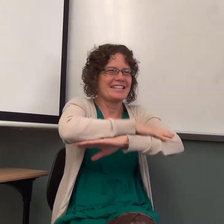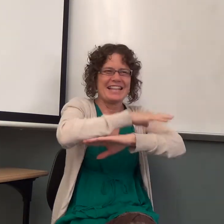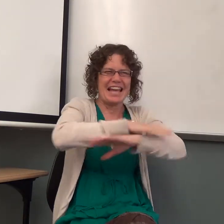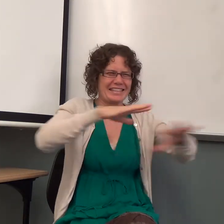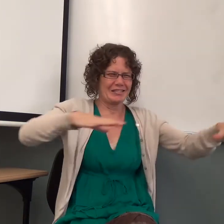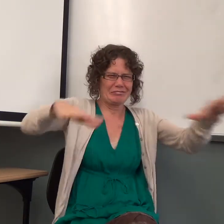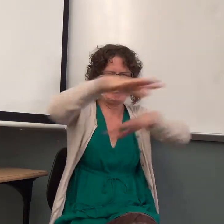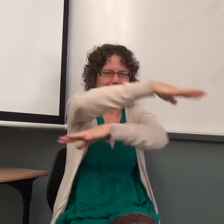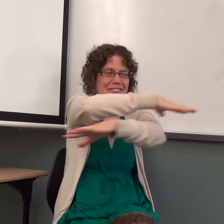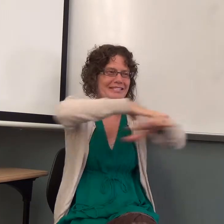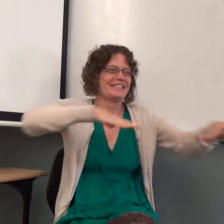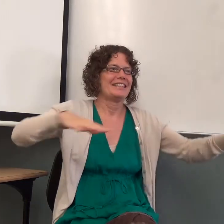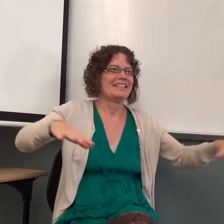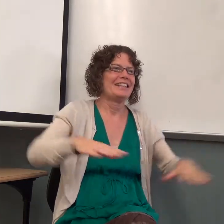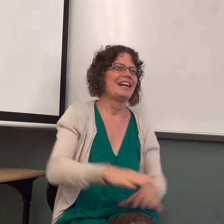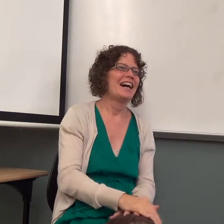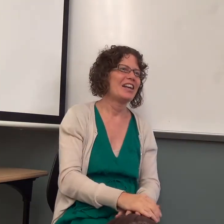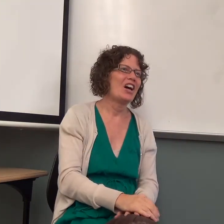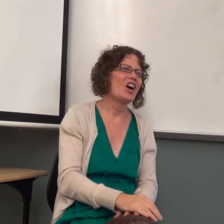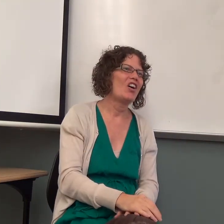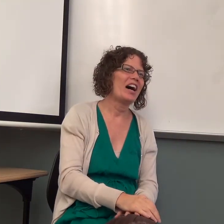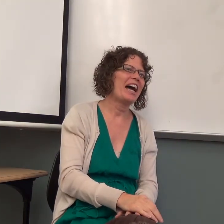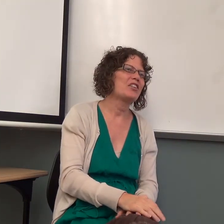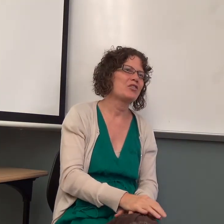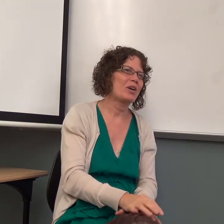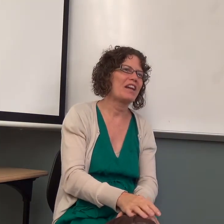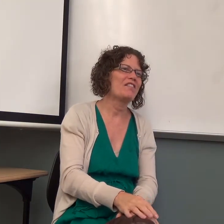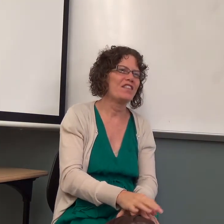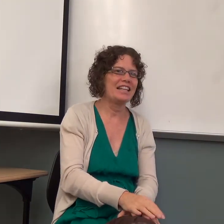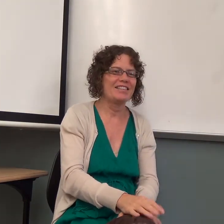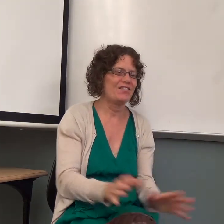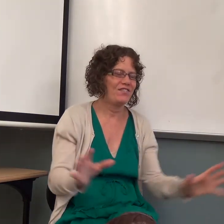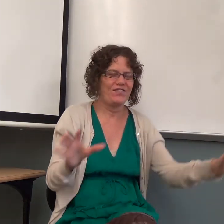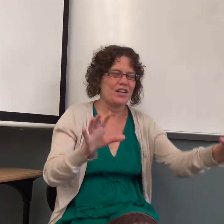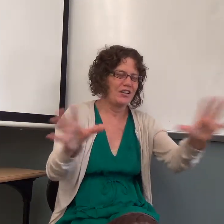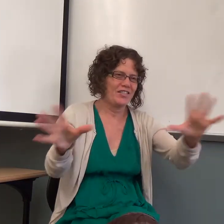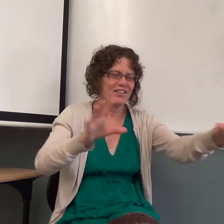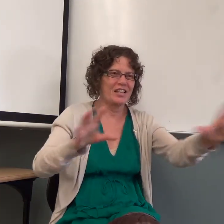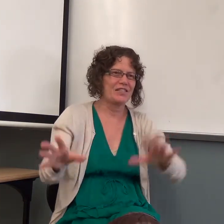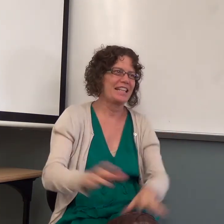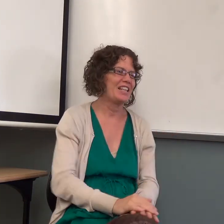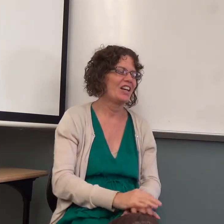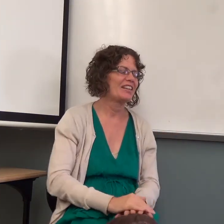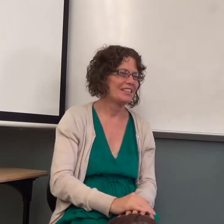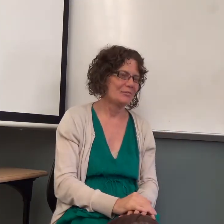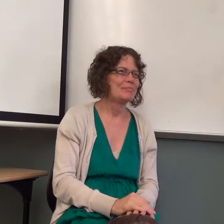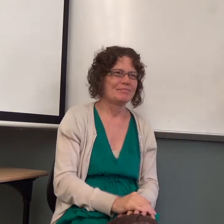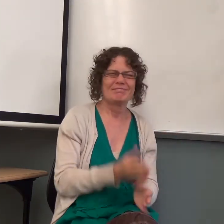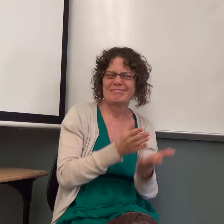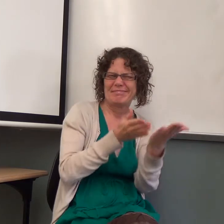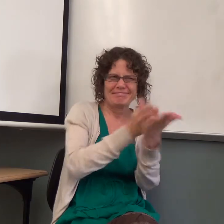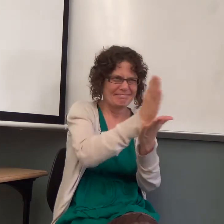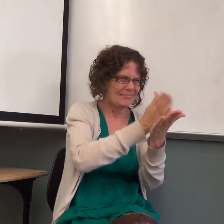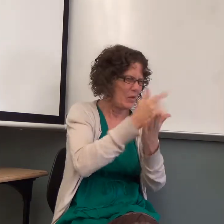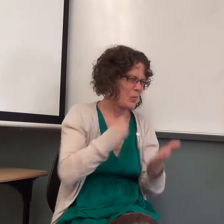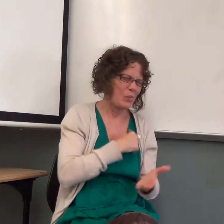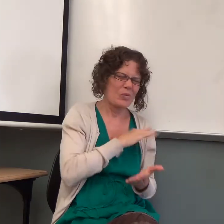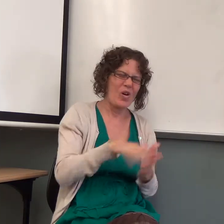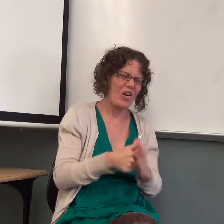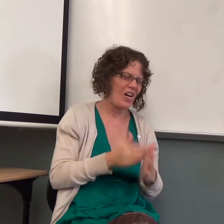here. Okay, here we go. So I so know. let's. I had to try and fit ourselves in. Oh, it's all good. We're good. So let's start